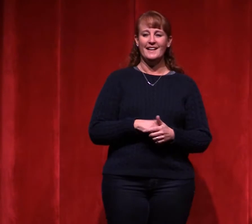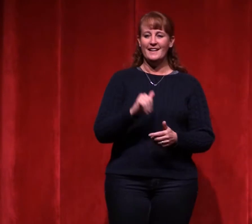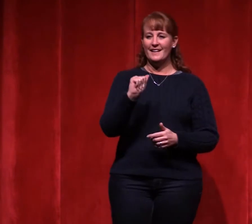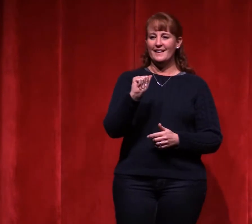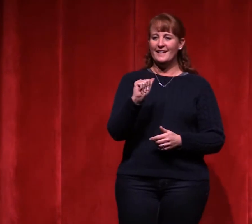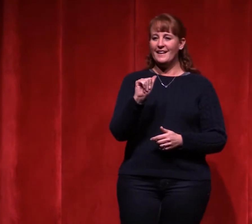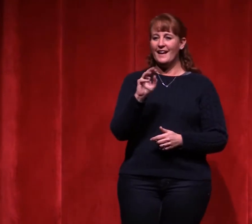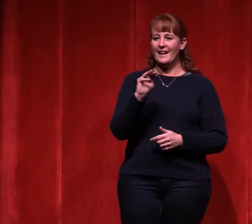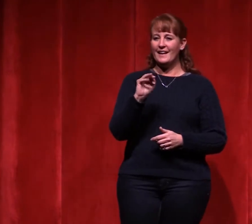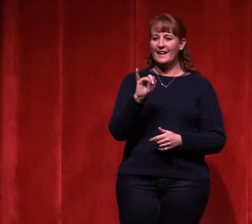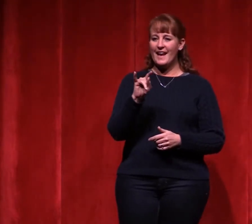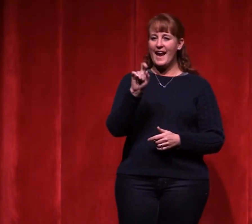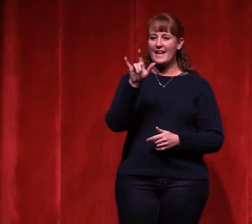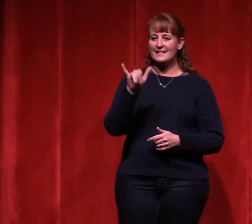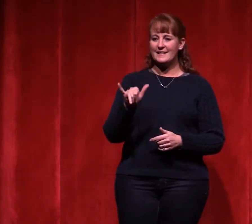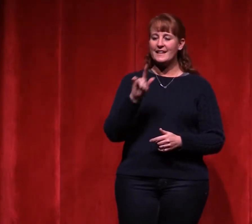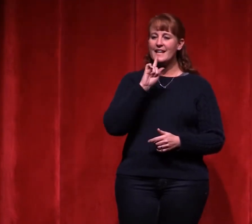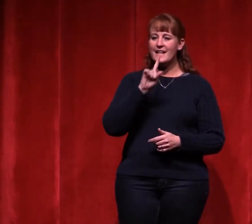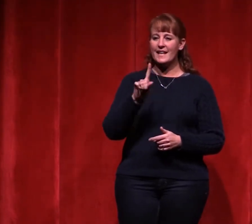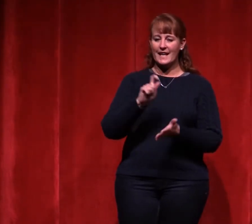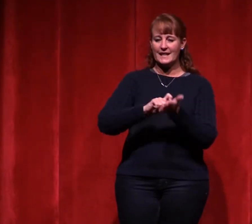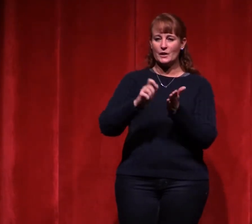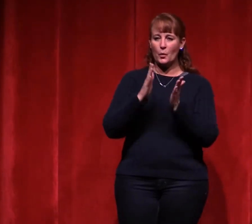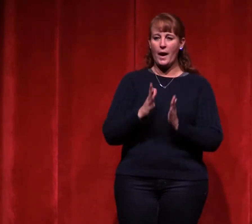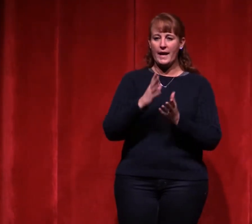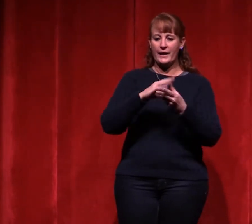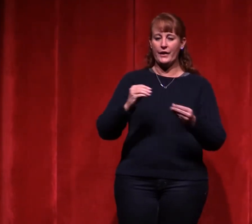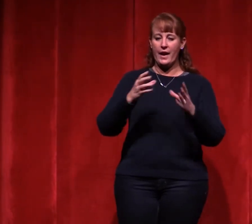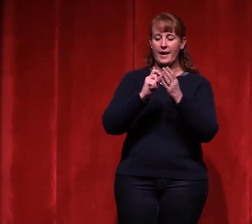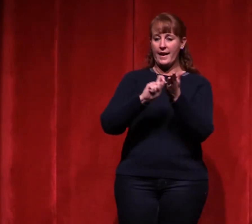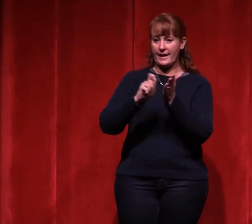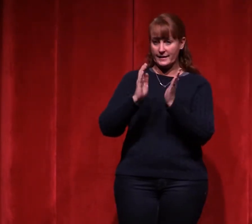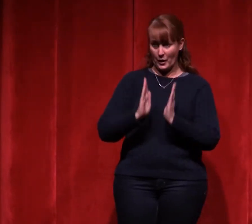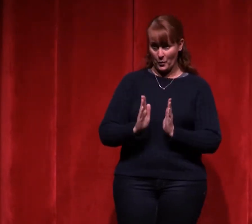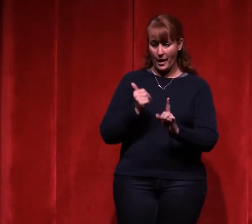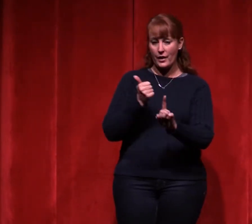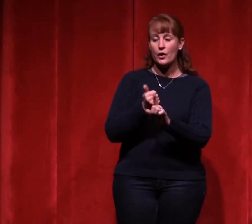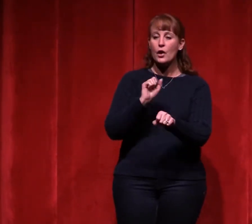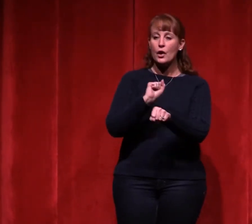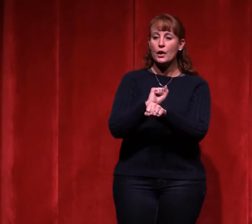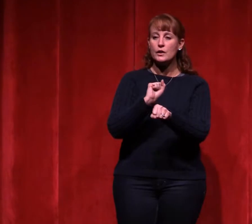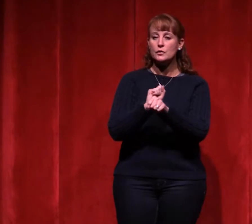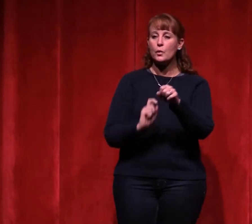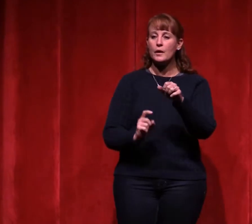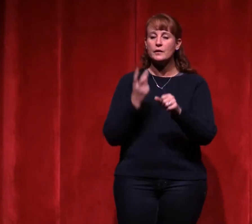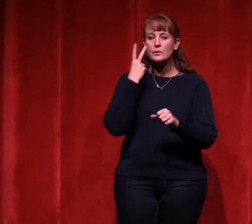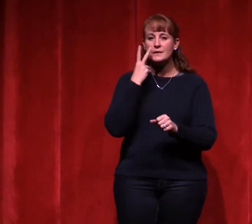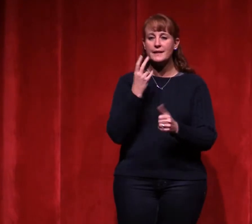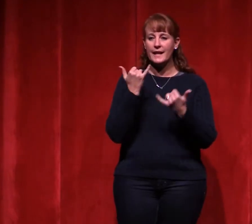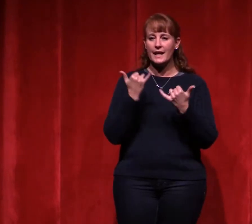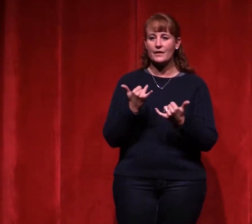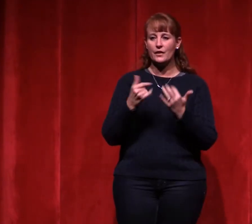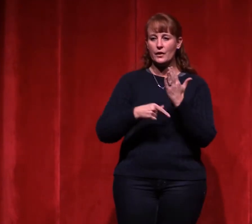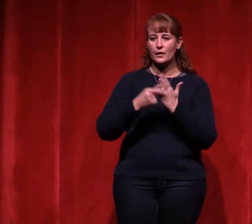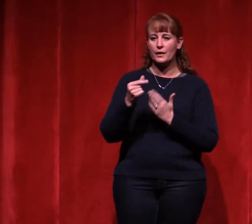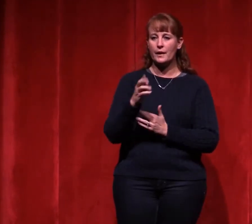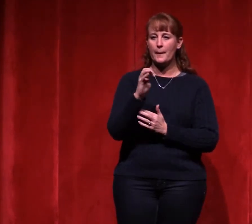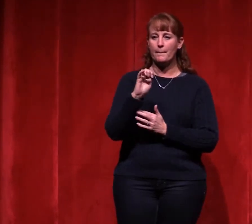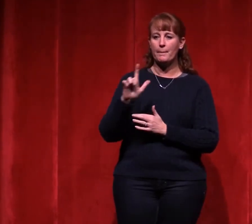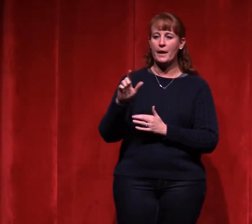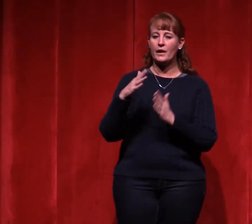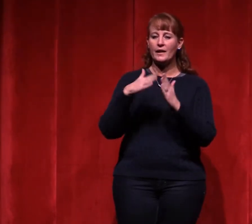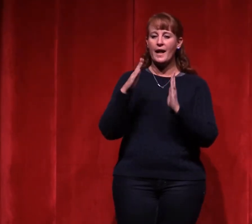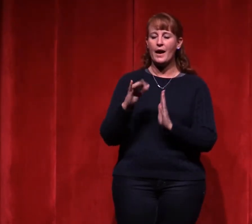Ainsley McWaugh is a writer and essayist whose work appears in the current issue of Barrel House